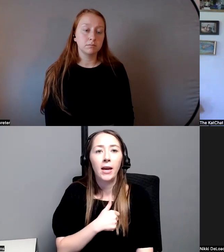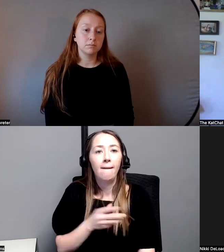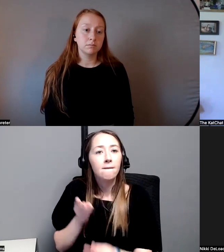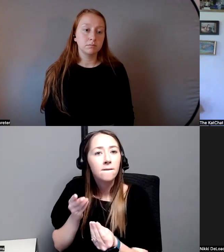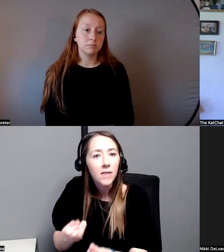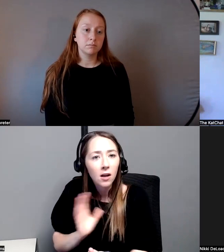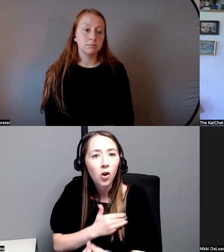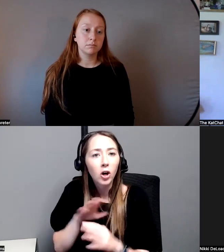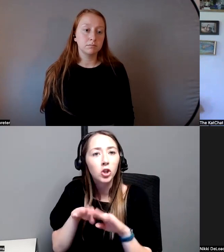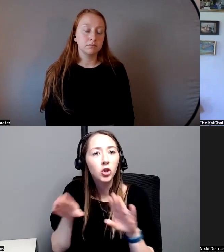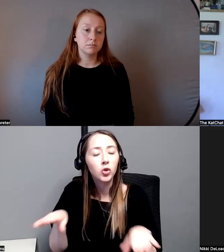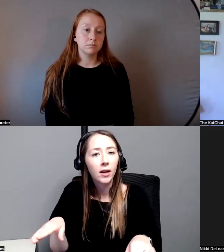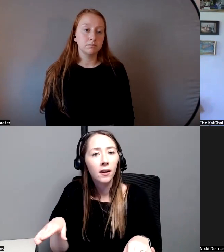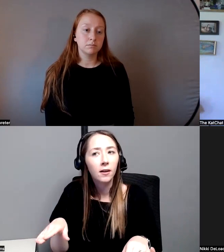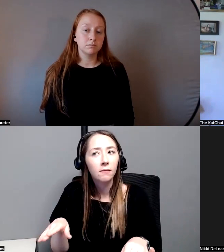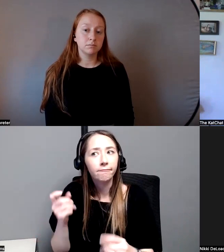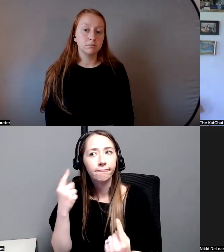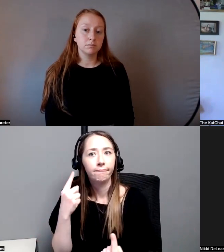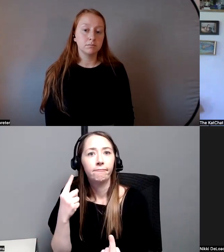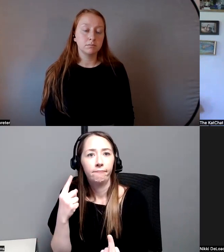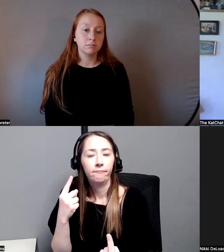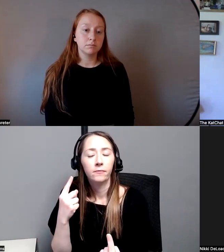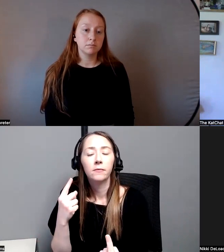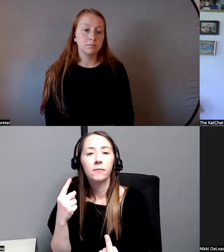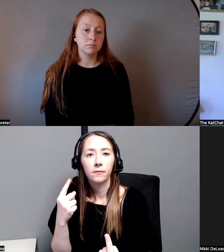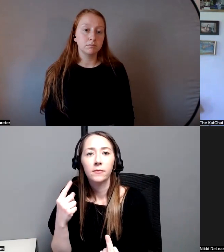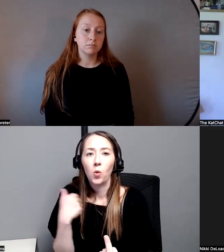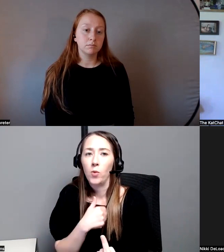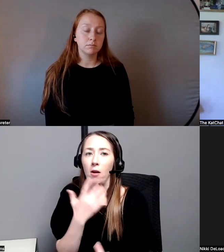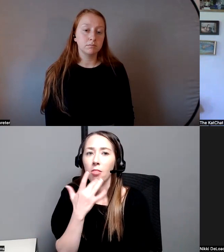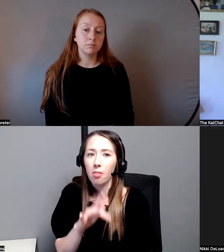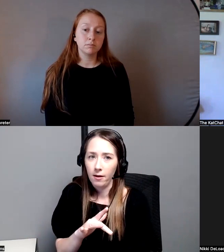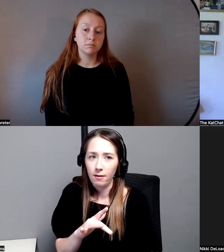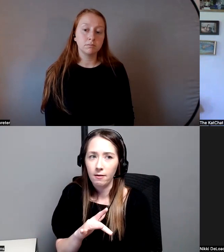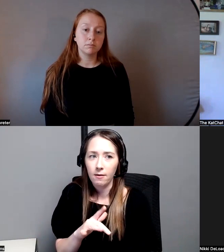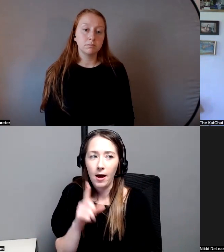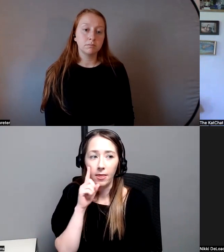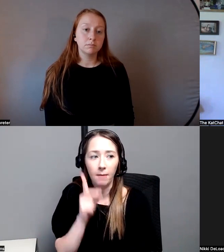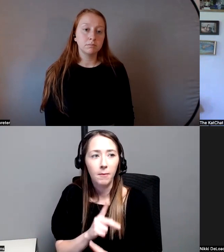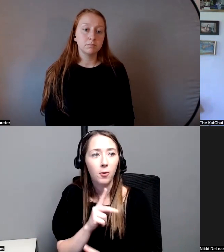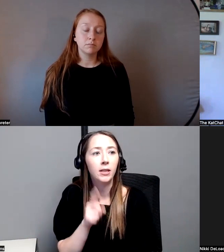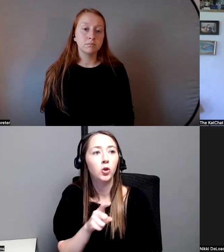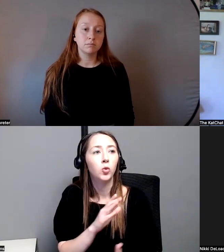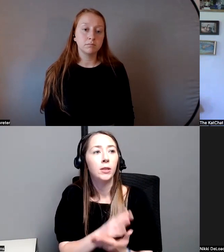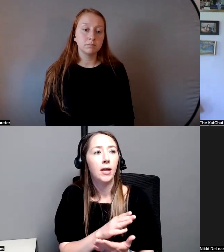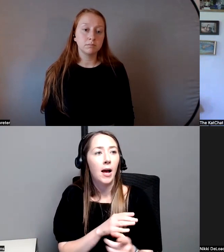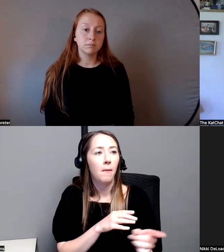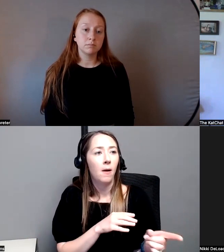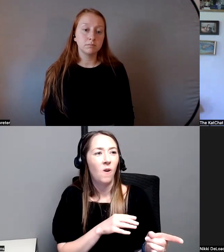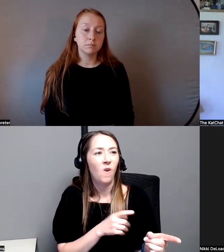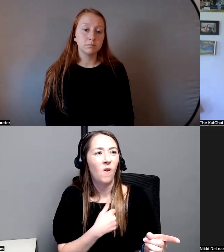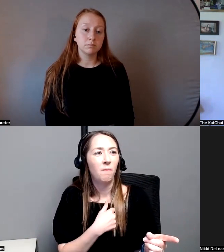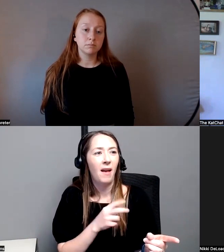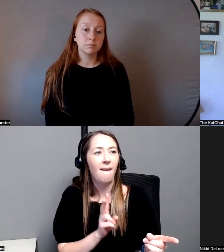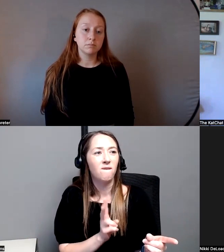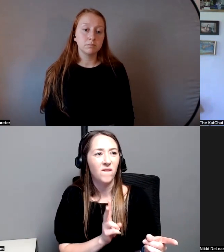in our backs. But we understand how lucky we are. And I think more people could stop seeing themselves as victims in